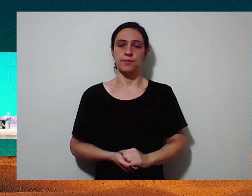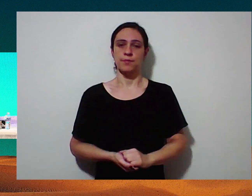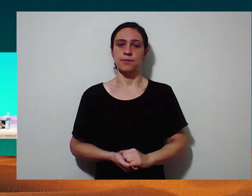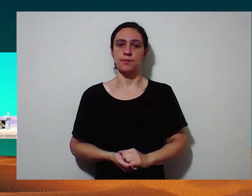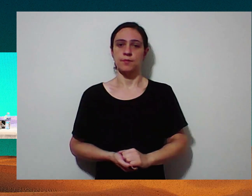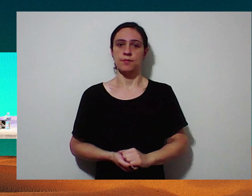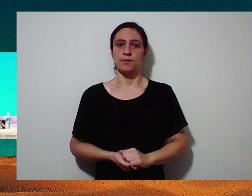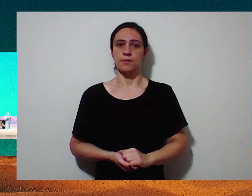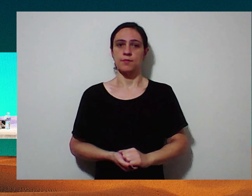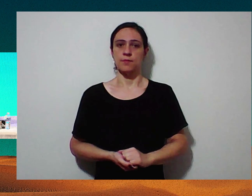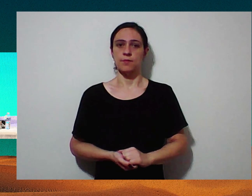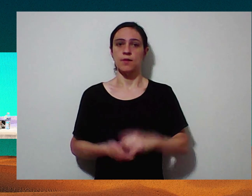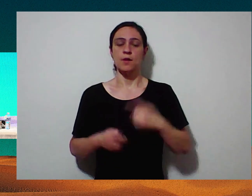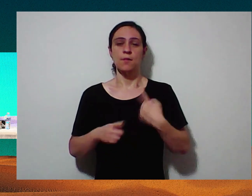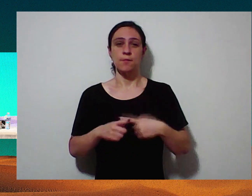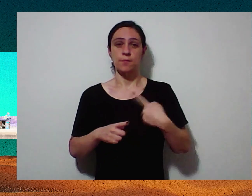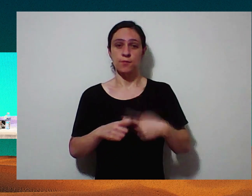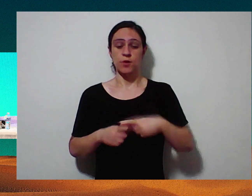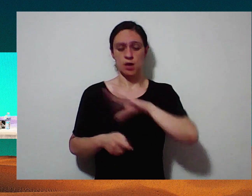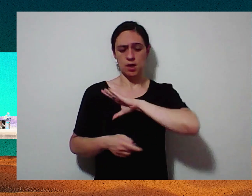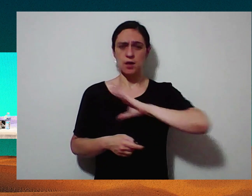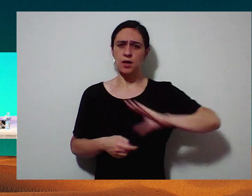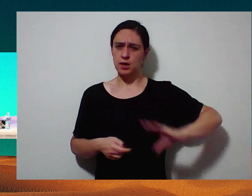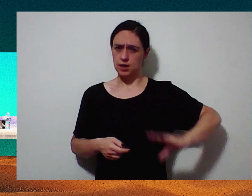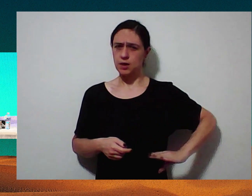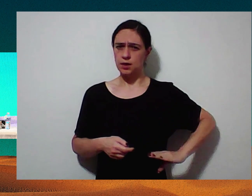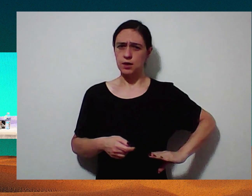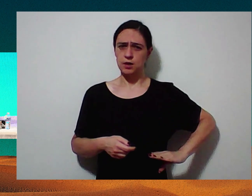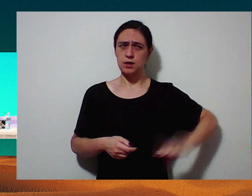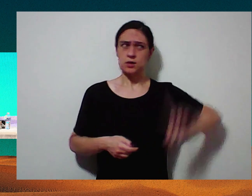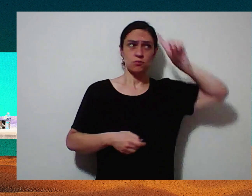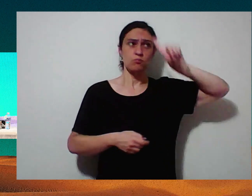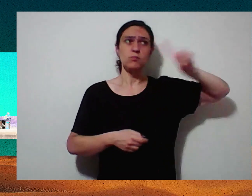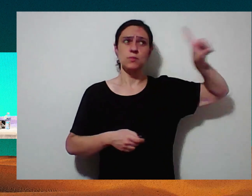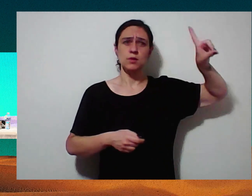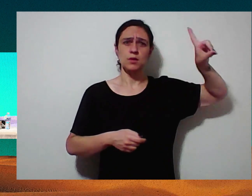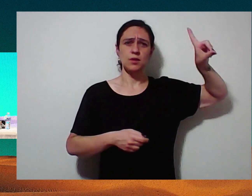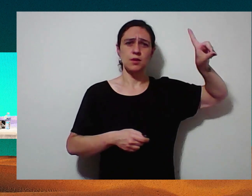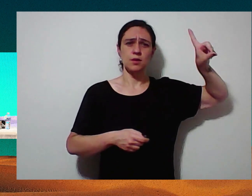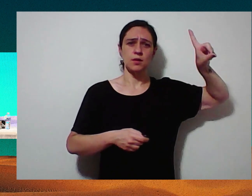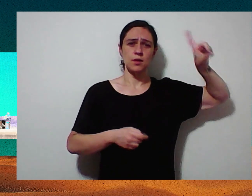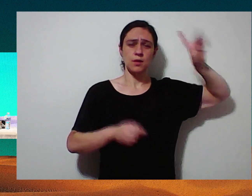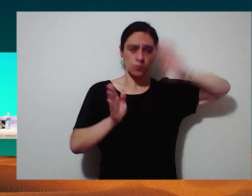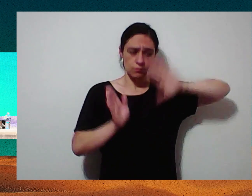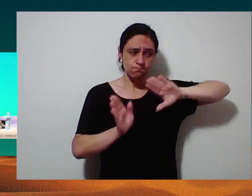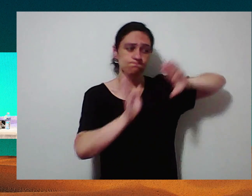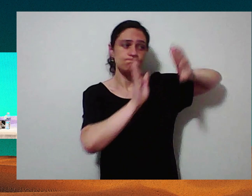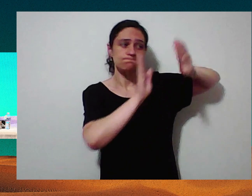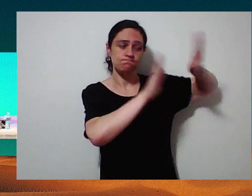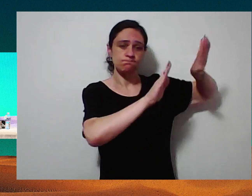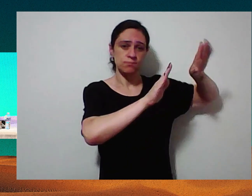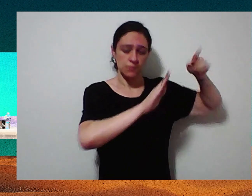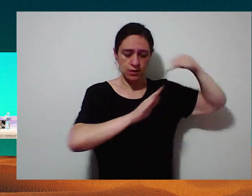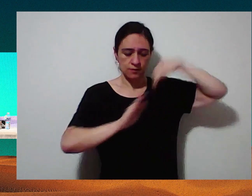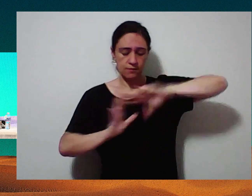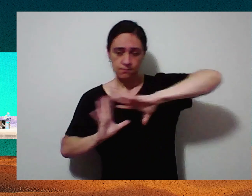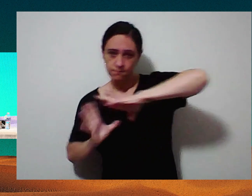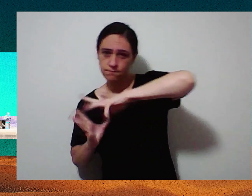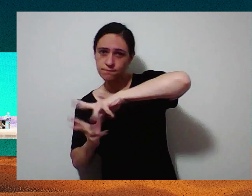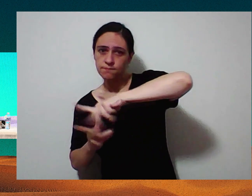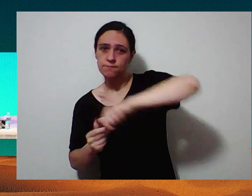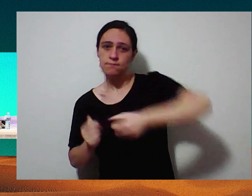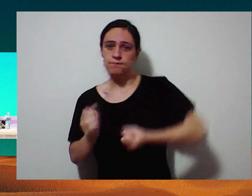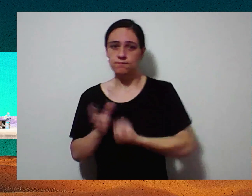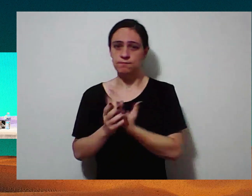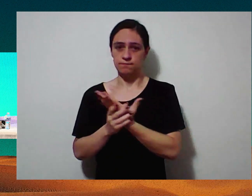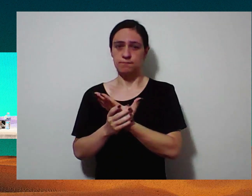ele, subsistindo em forma de Deus, não julgou usurpação ser igual a Deus. Who being in the form of God did not consider it robbery